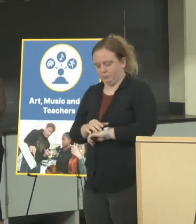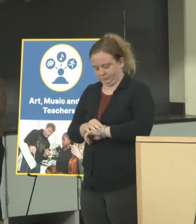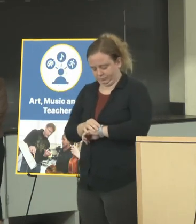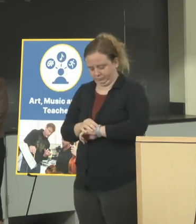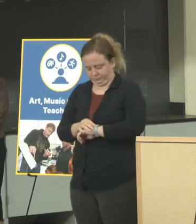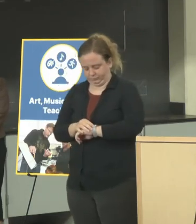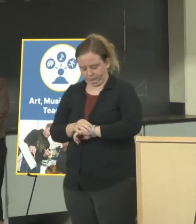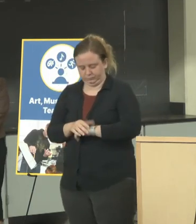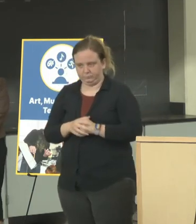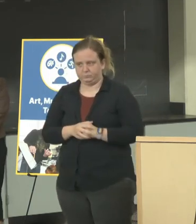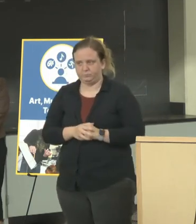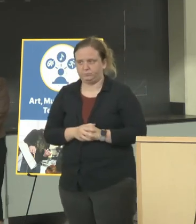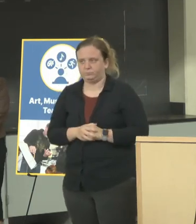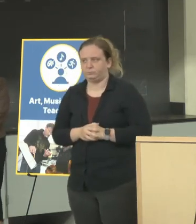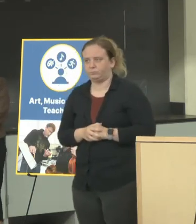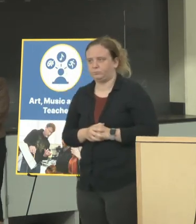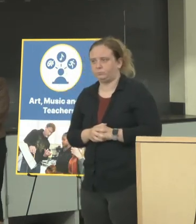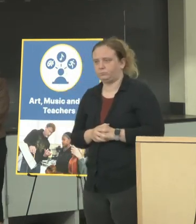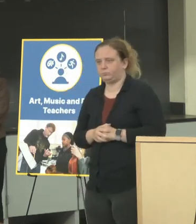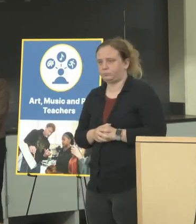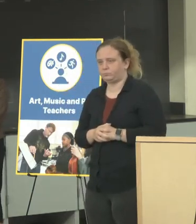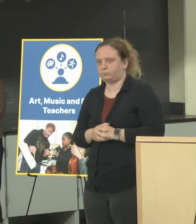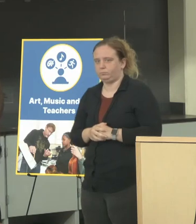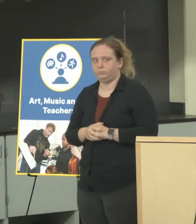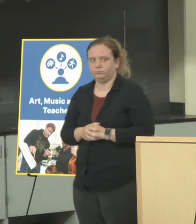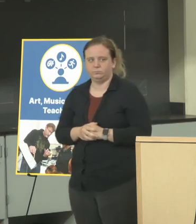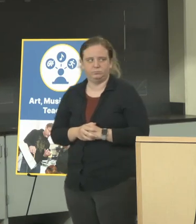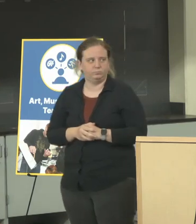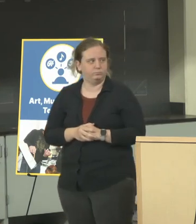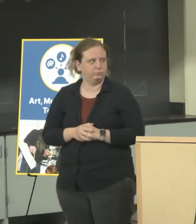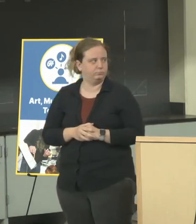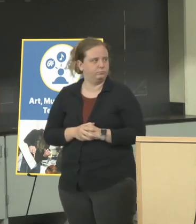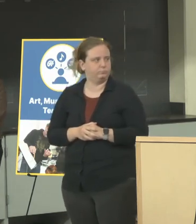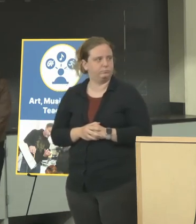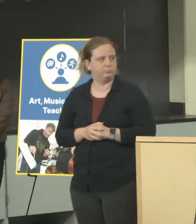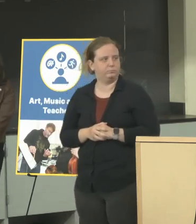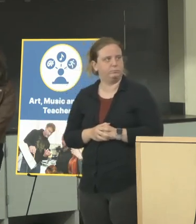I'll take that. Thank you.